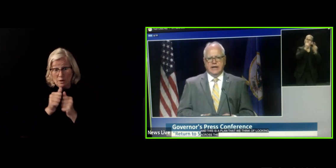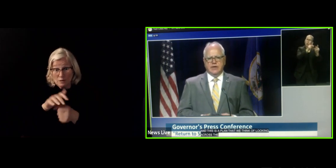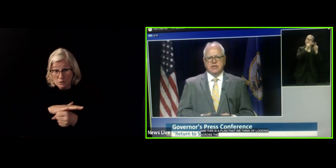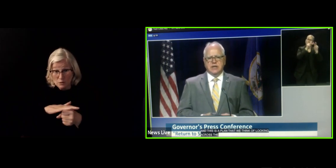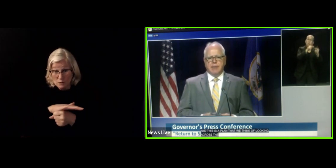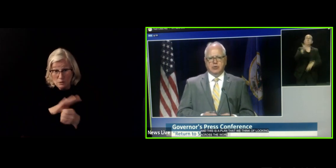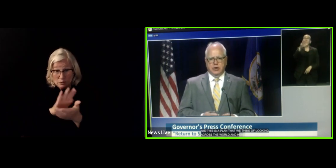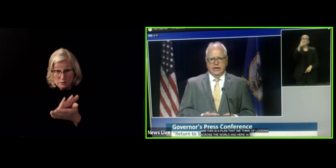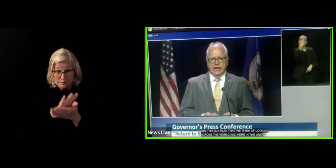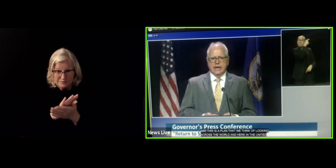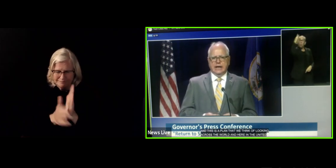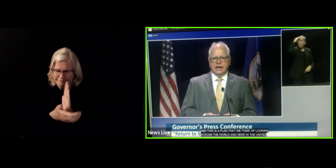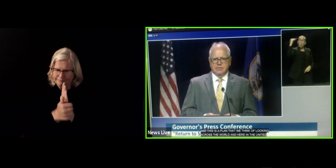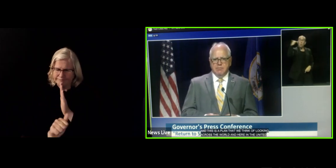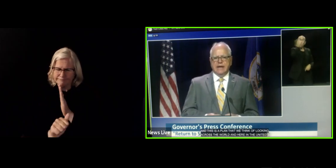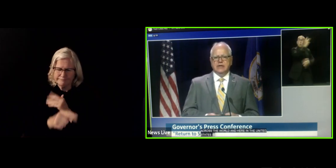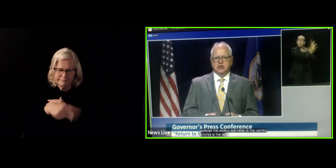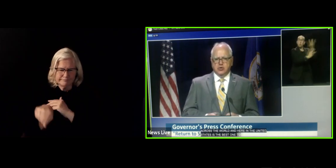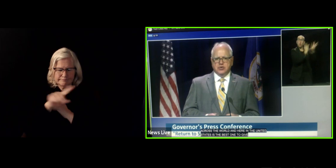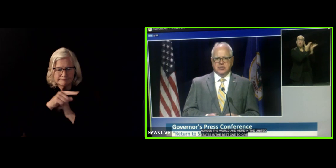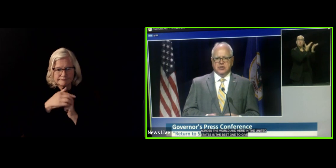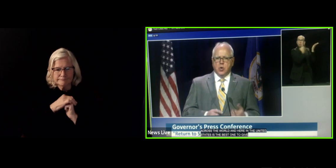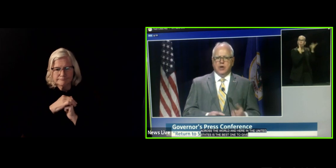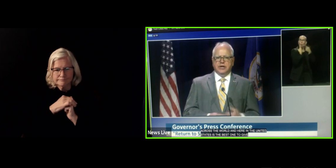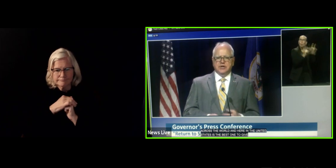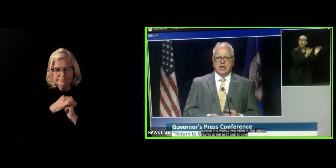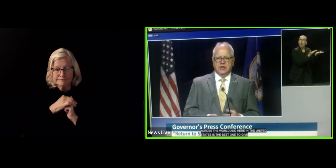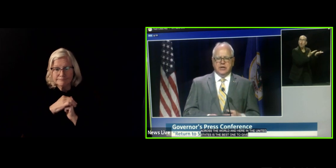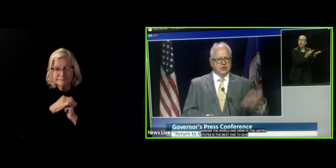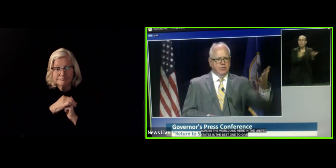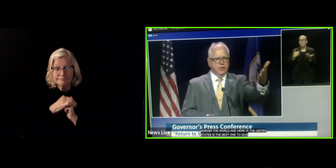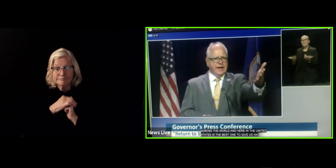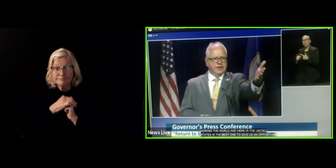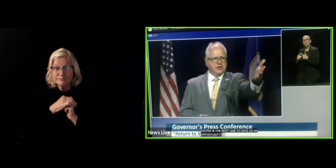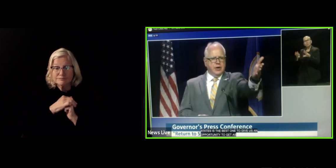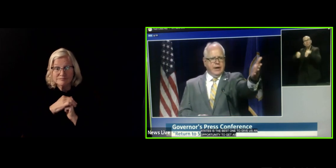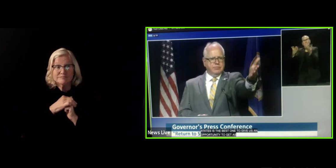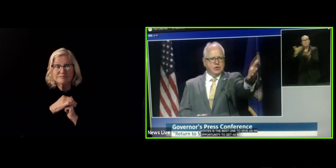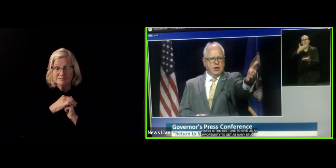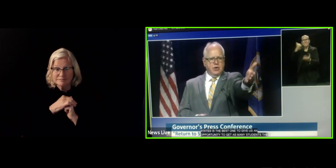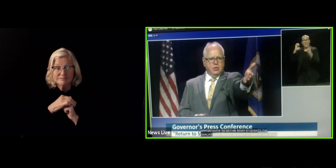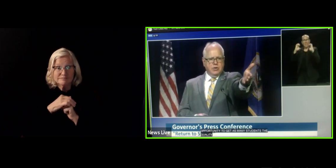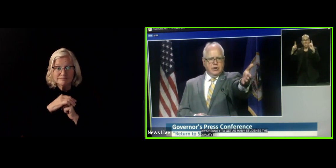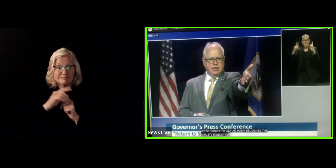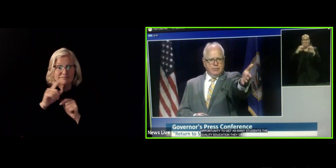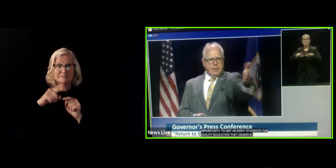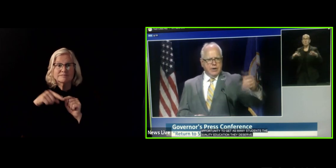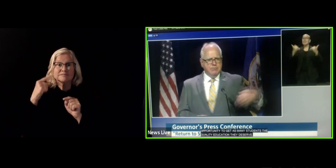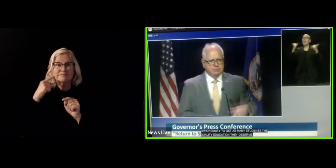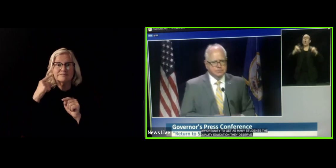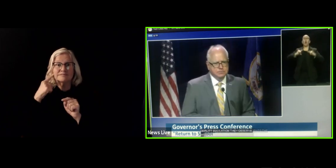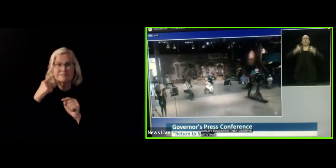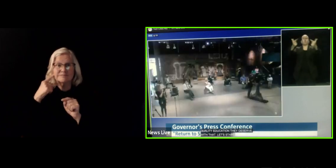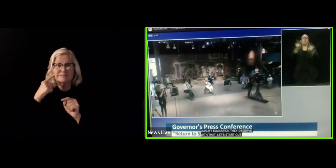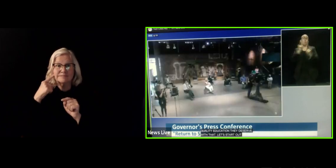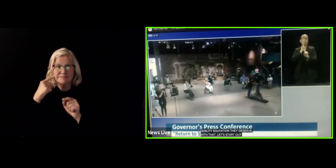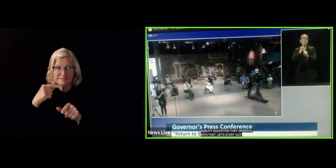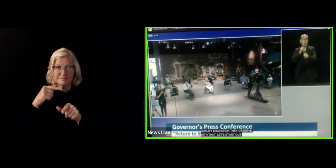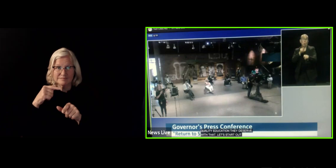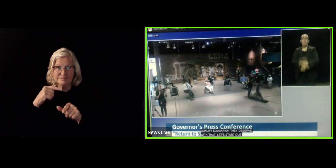to give us an opportunity to get as many students the quality education they deserve. With that, let's start out. So I'll go front, Mary.